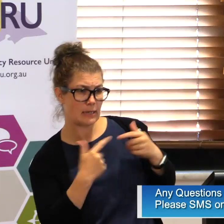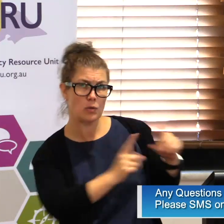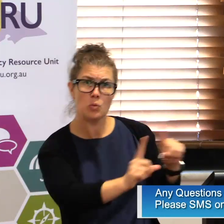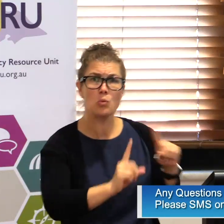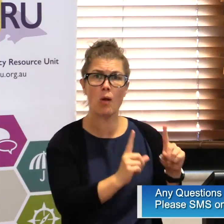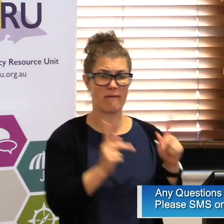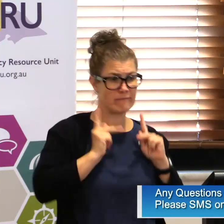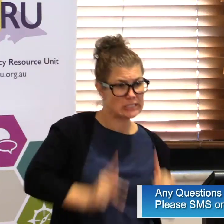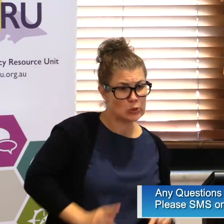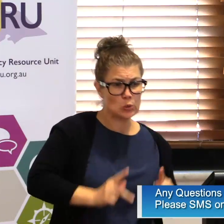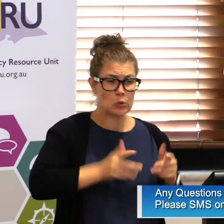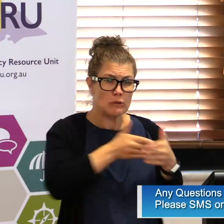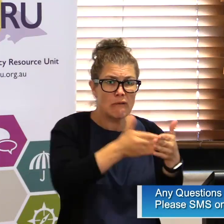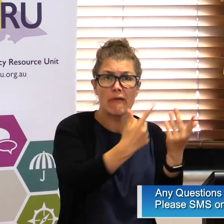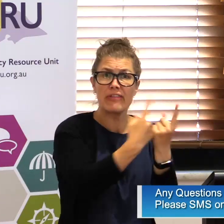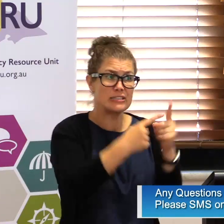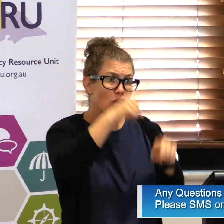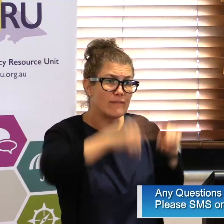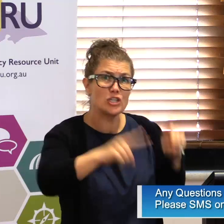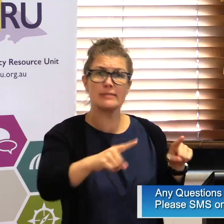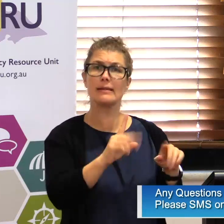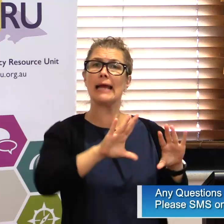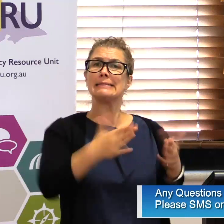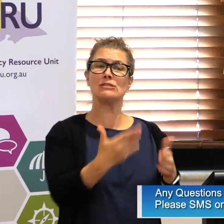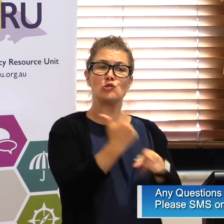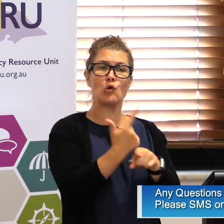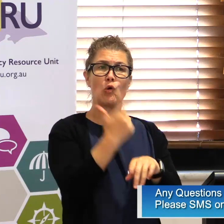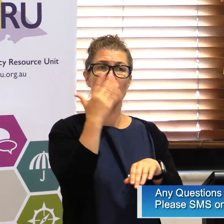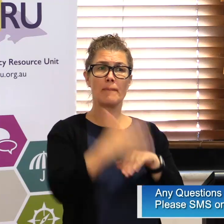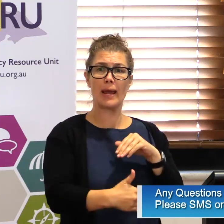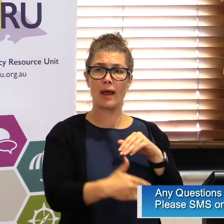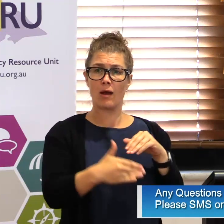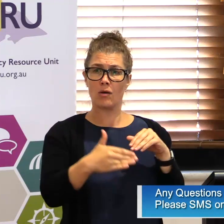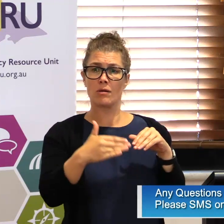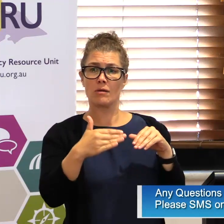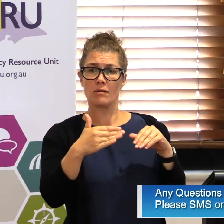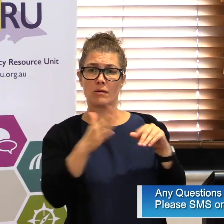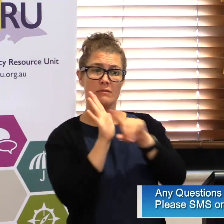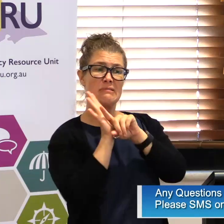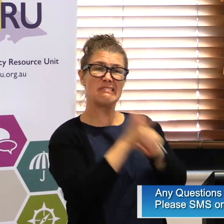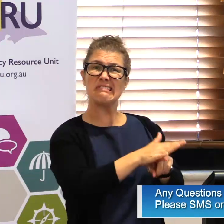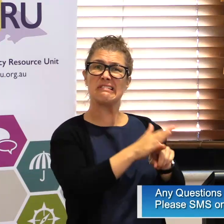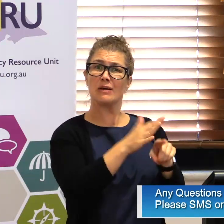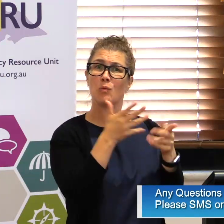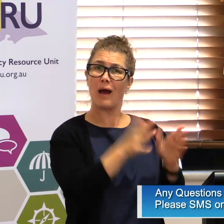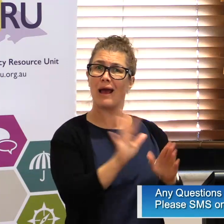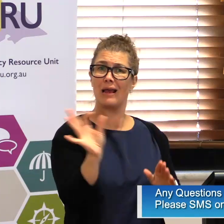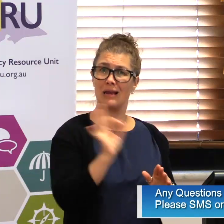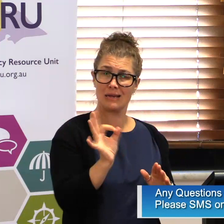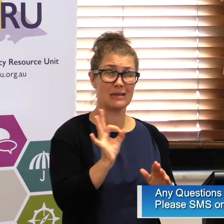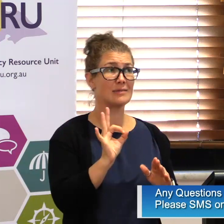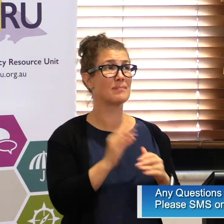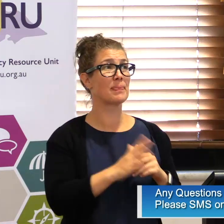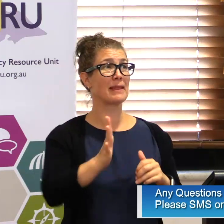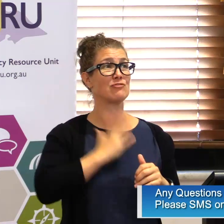physical diversity, that kind of stuff, and they didn't talk about it in a pejorative way. It's funny, where I work, it's in